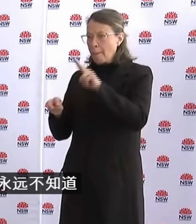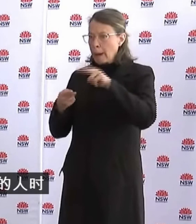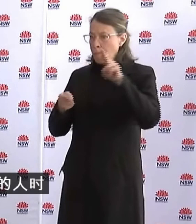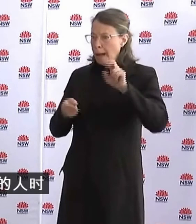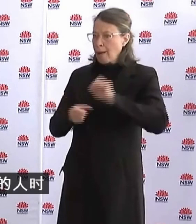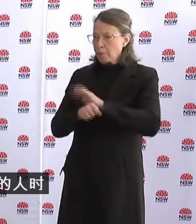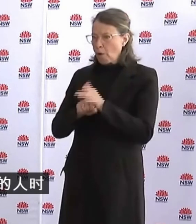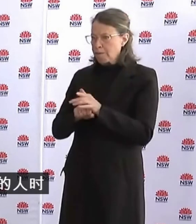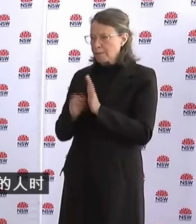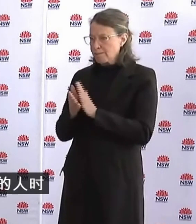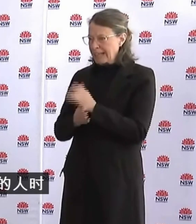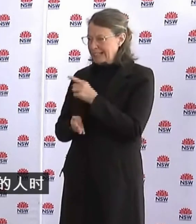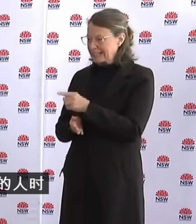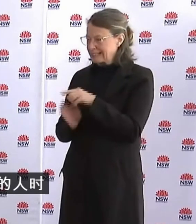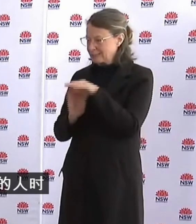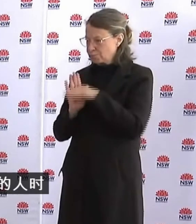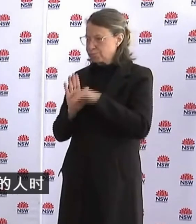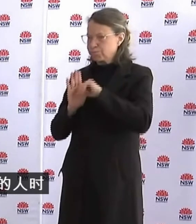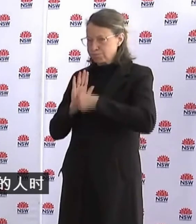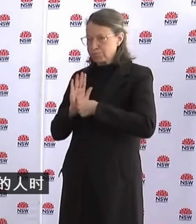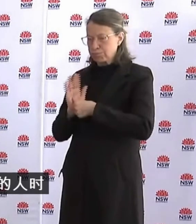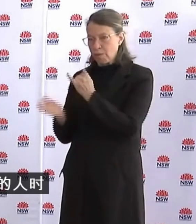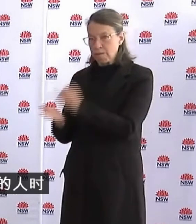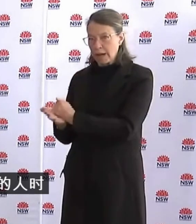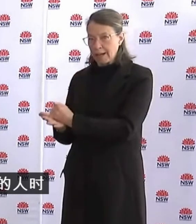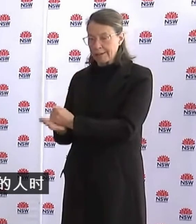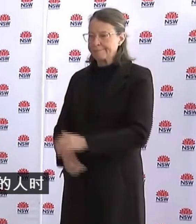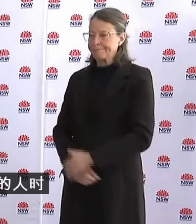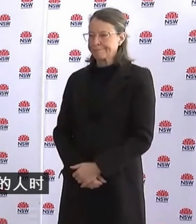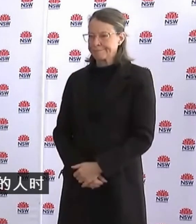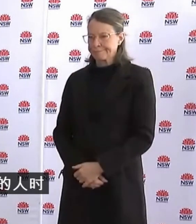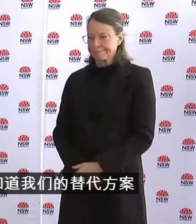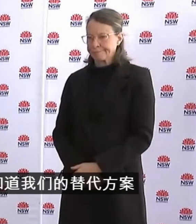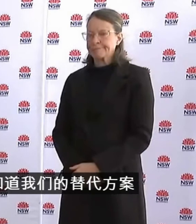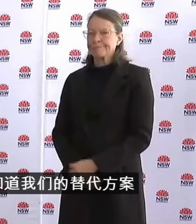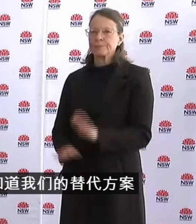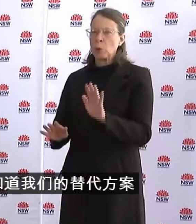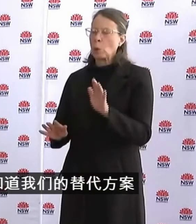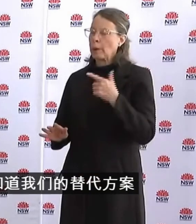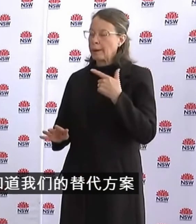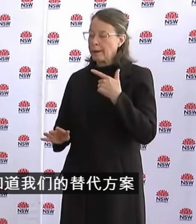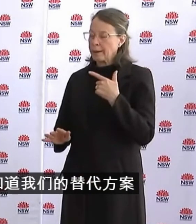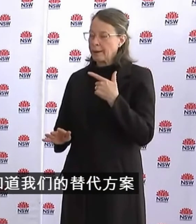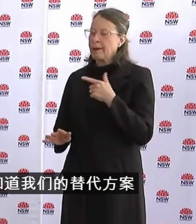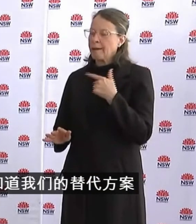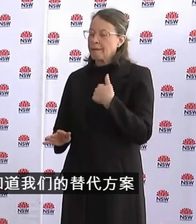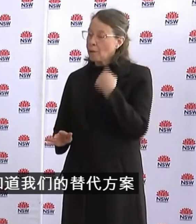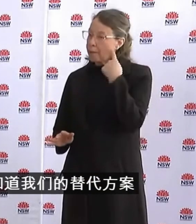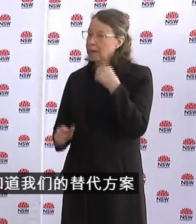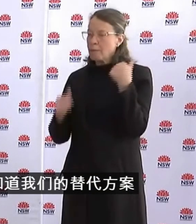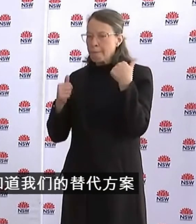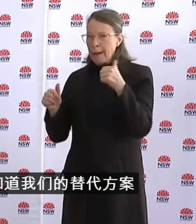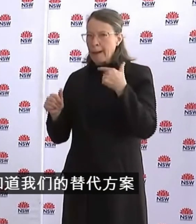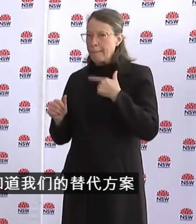never know is, for example, when you stop tens and tens of thousands of people moving across multiple sites a day,